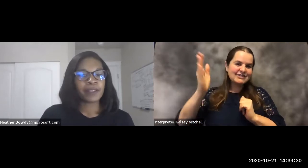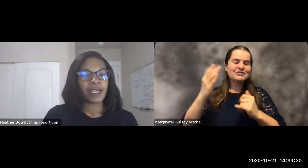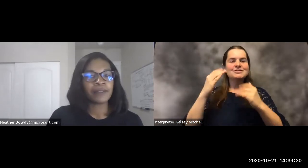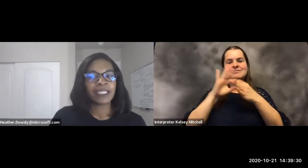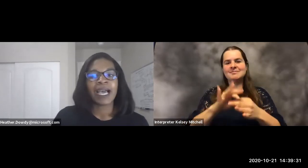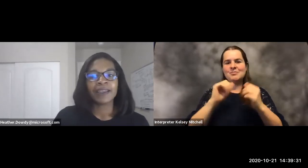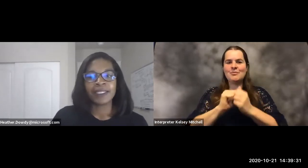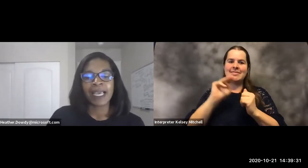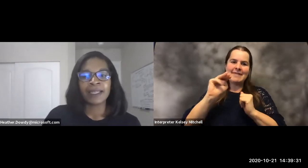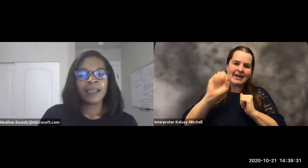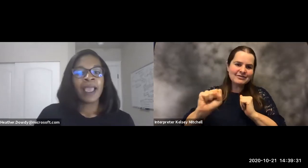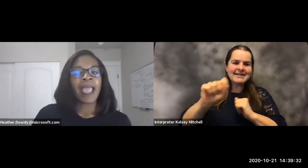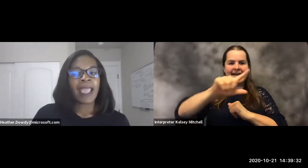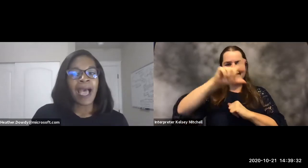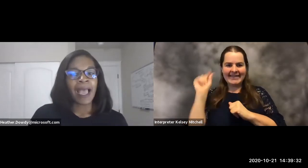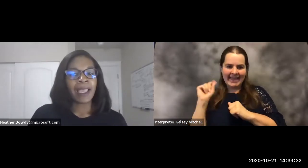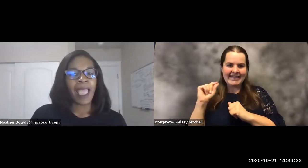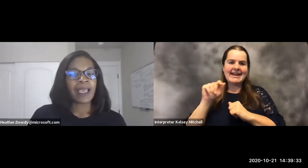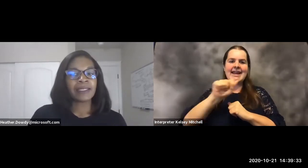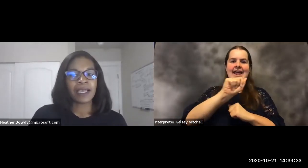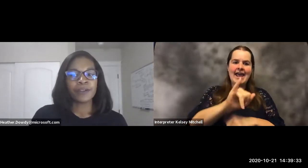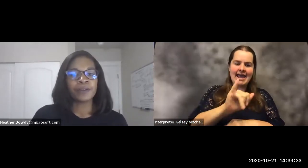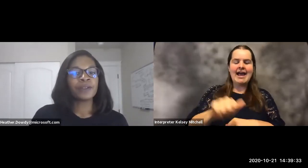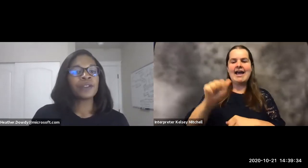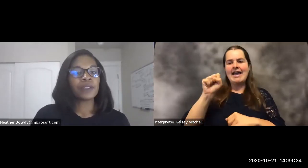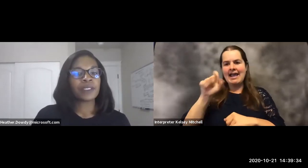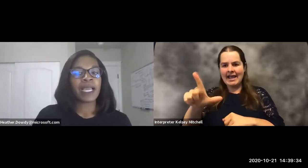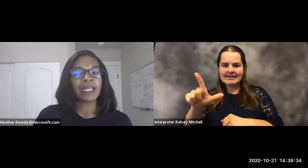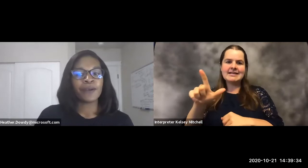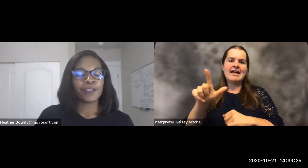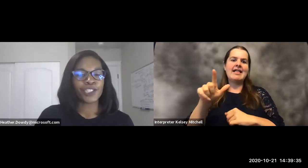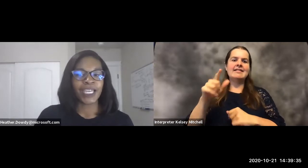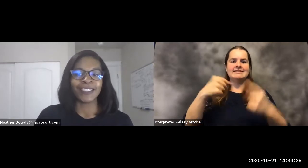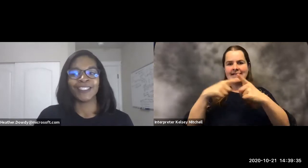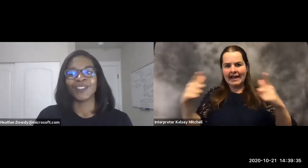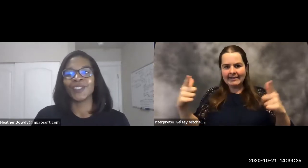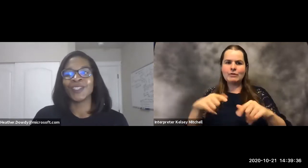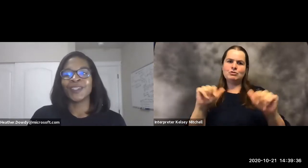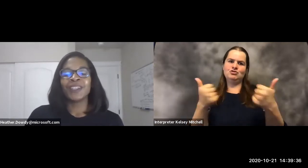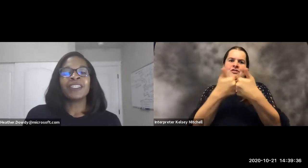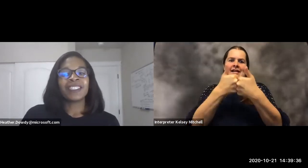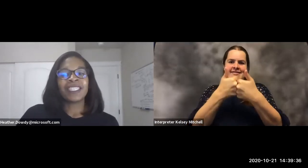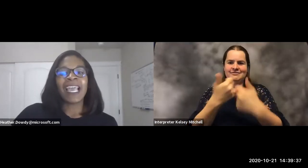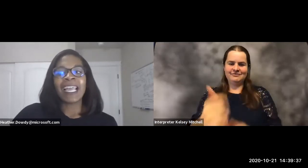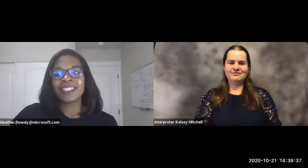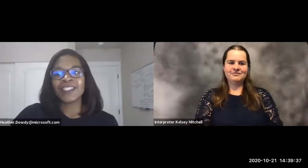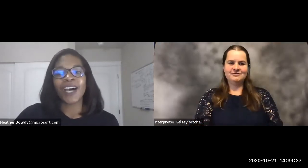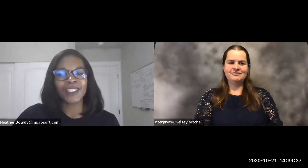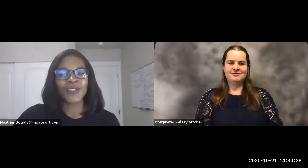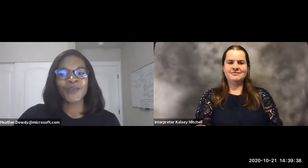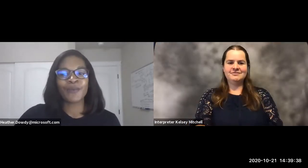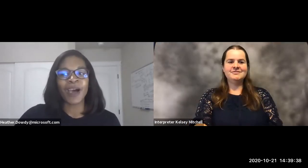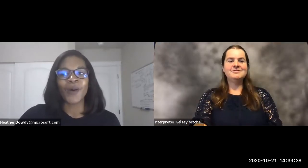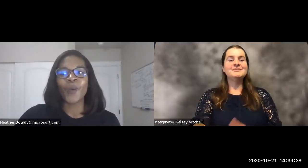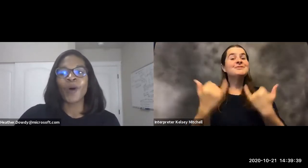the Microsoft and Gallaudet AI ASL Sign Language Challenge. Today, I get to